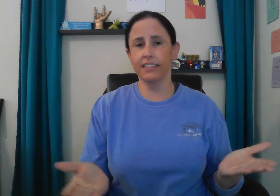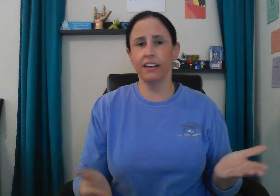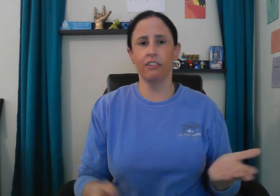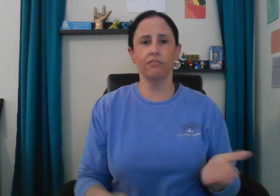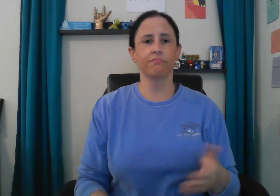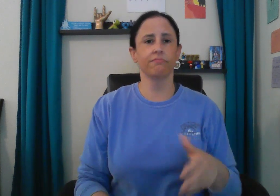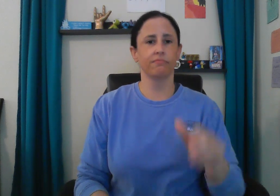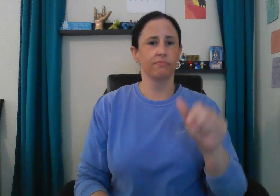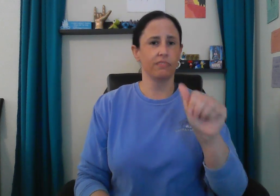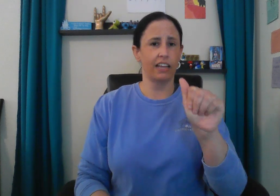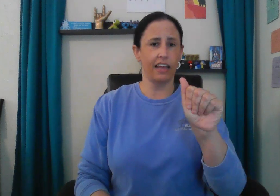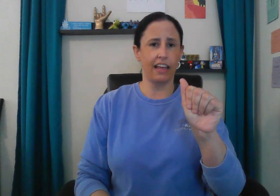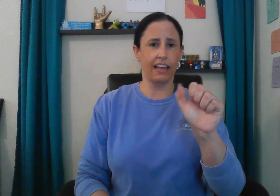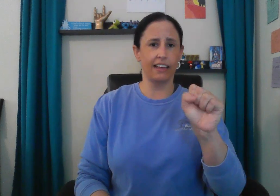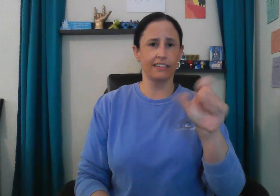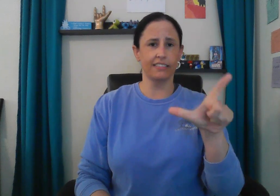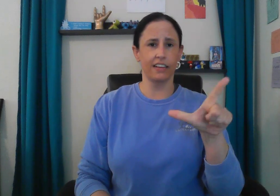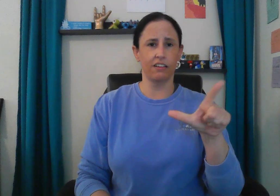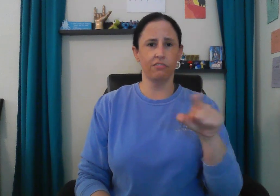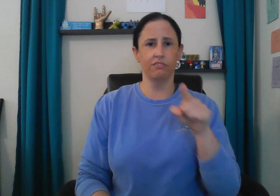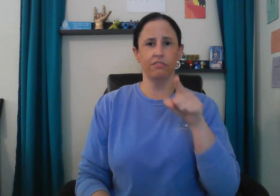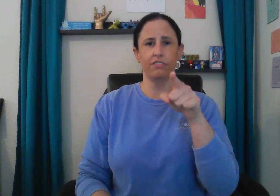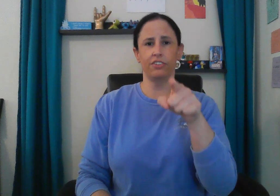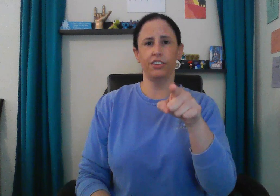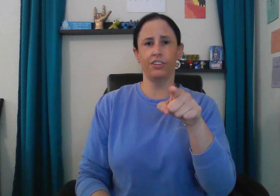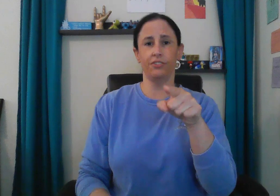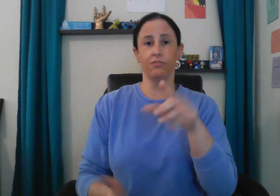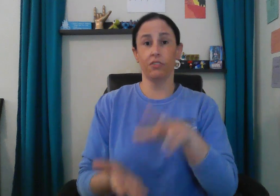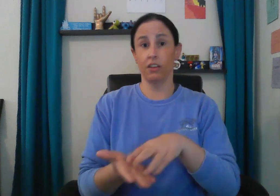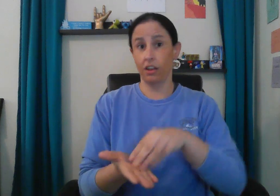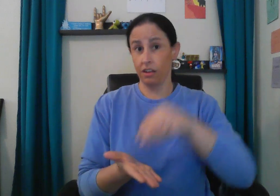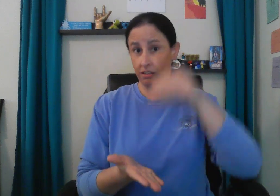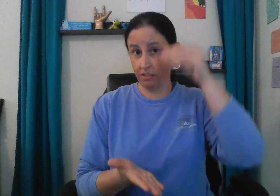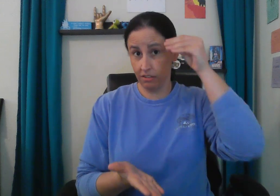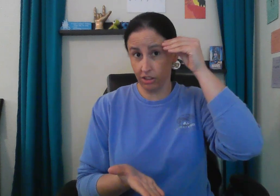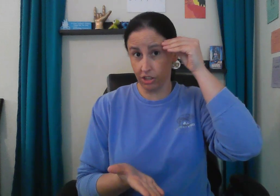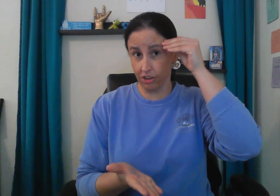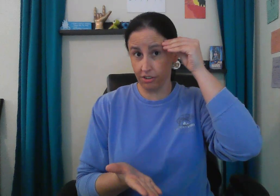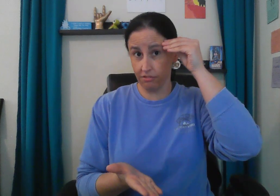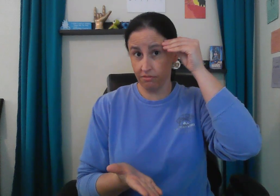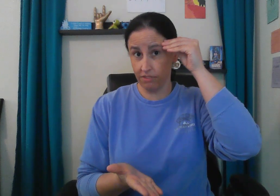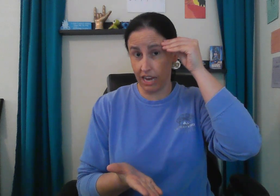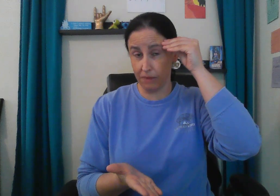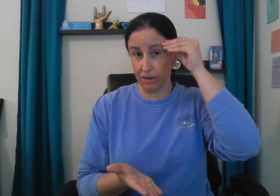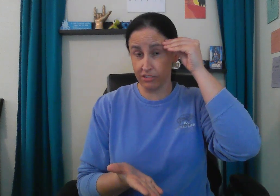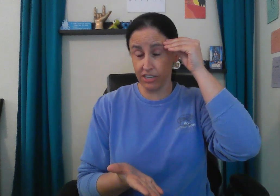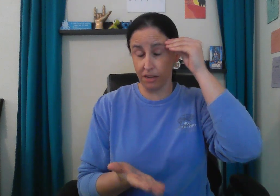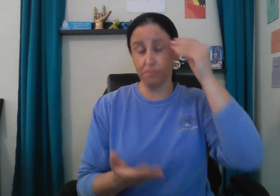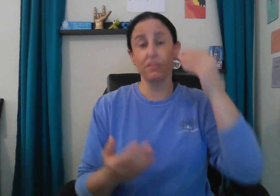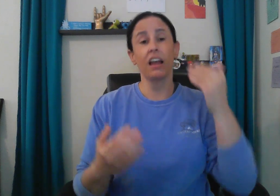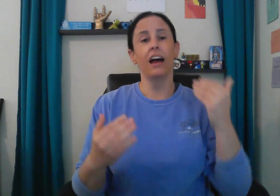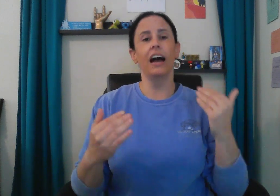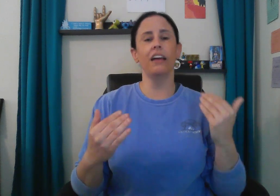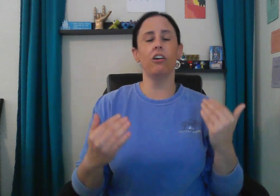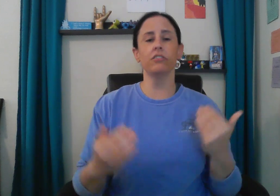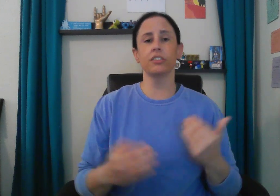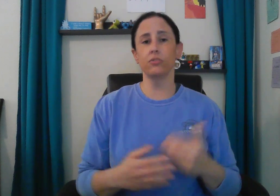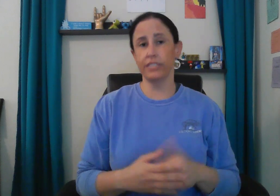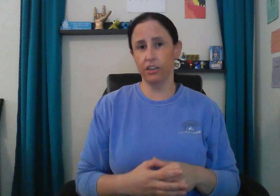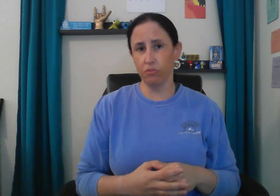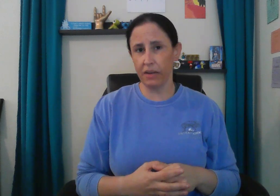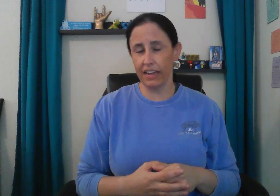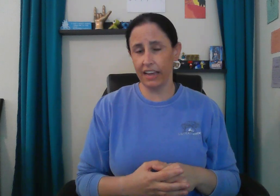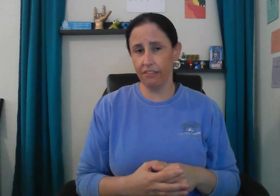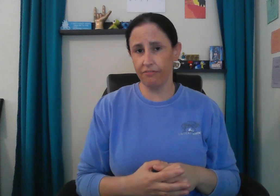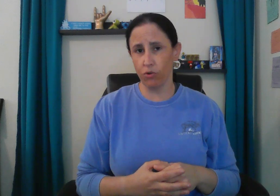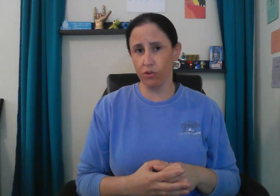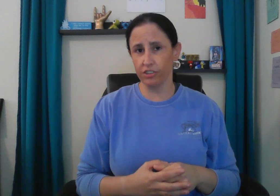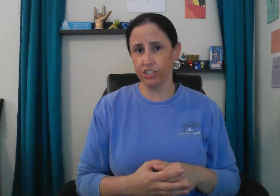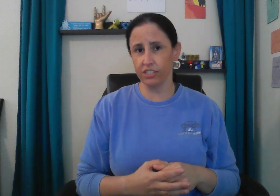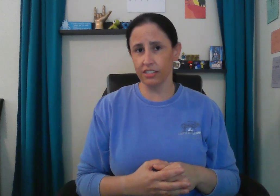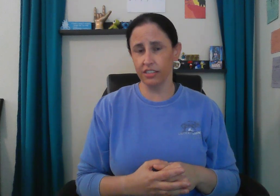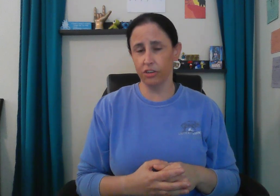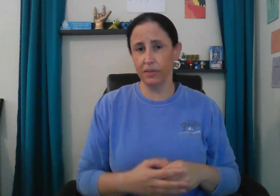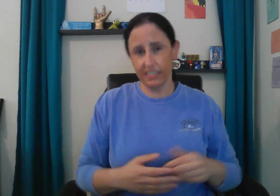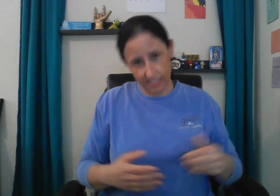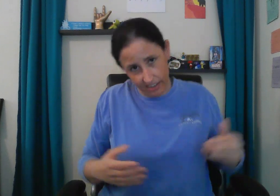ASL? ASL, you learn, eyebrows up. I also tilt my head forward just a little bit. It's not